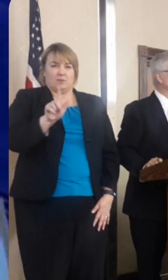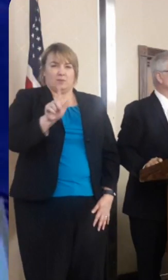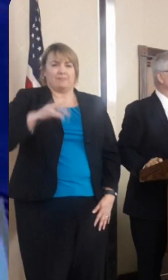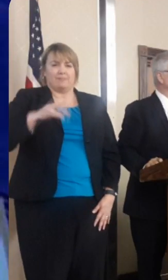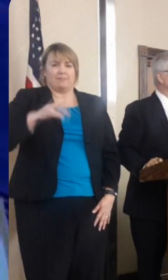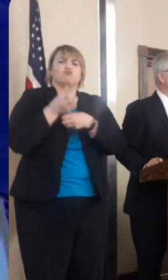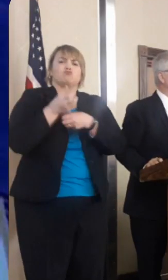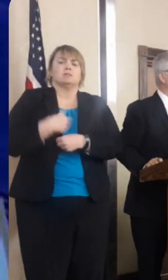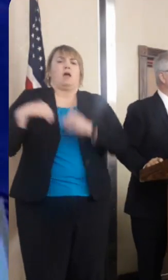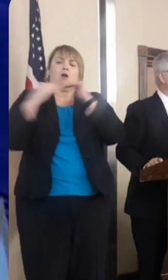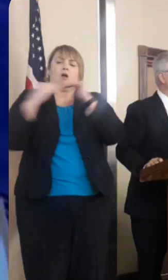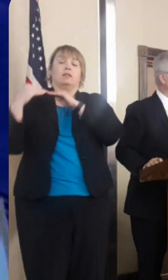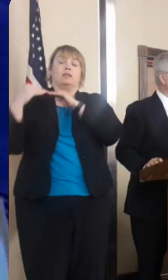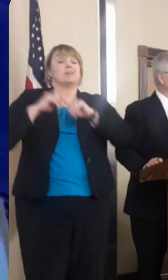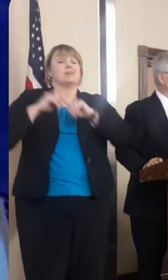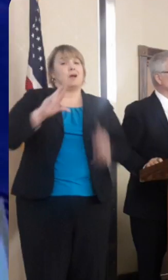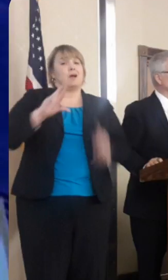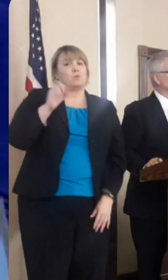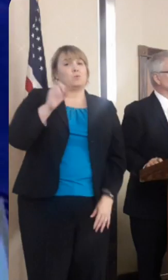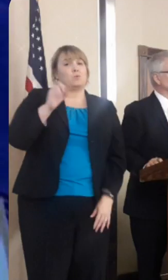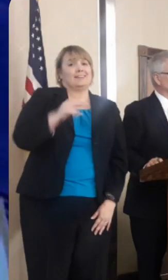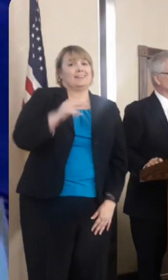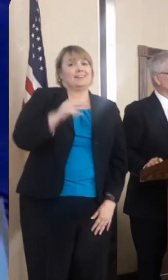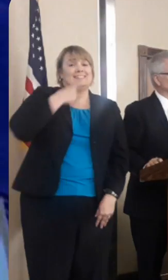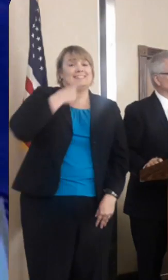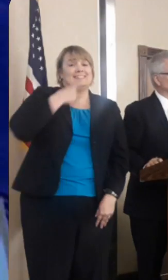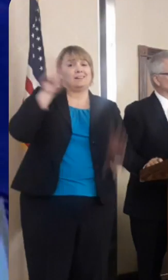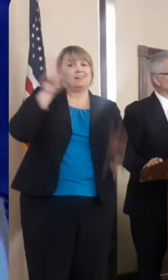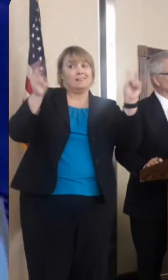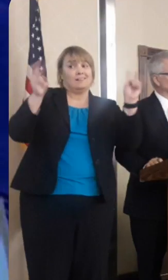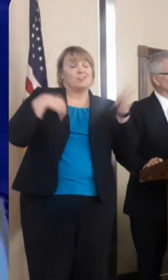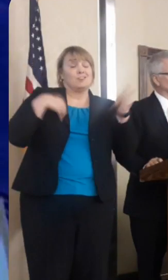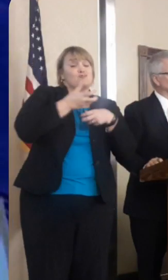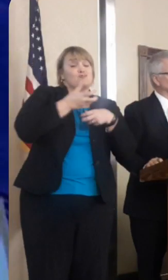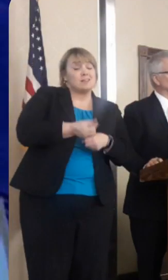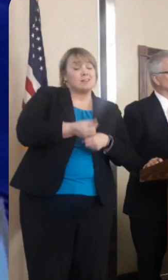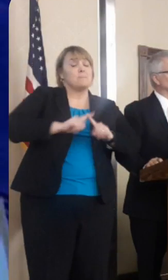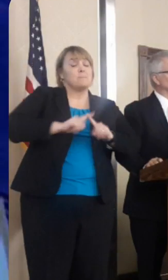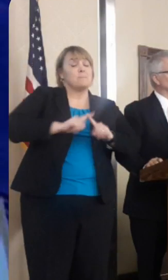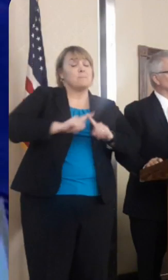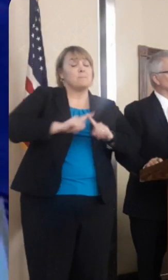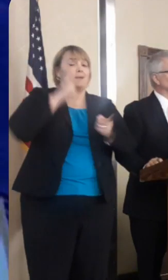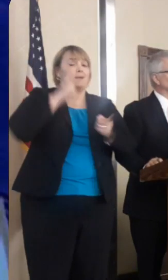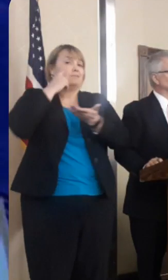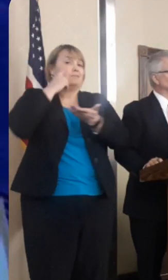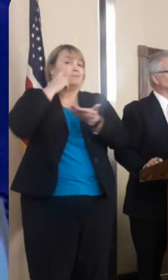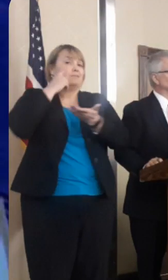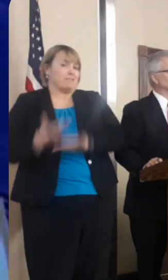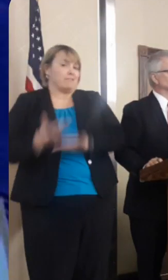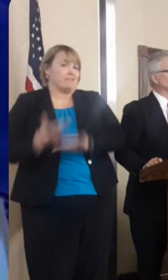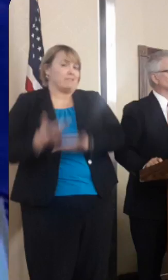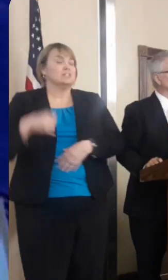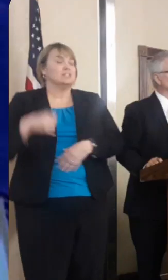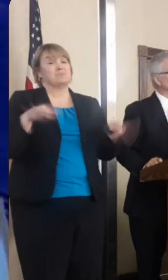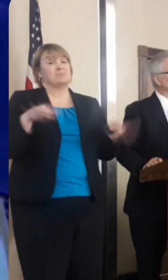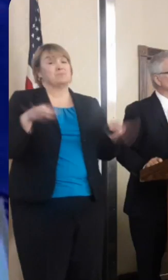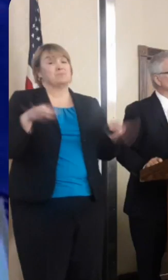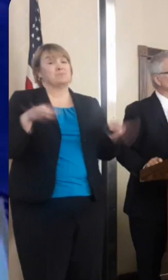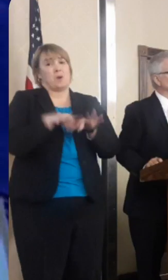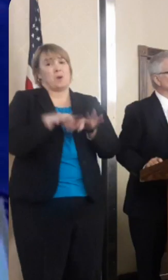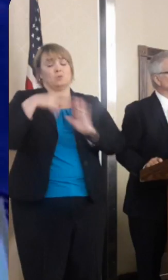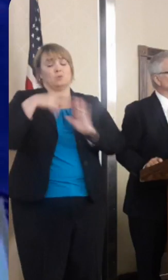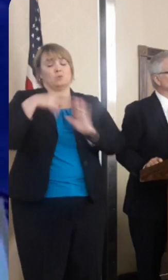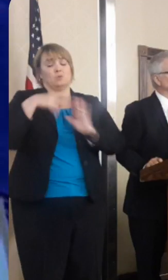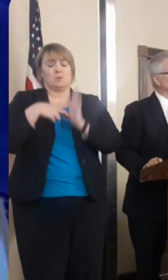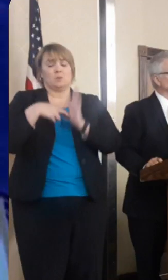Reagan, trust but verify. And I think it's incredibly important that the Rules Committee have the opportunity to not only go over all